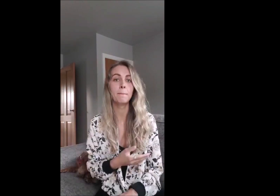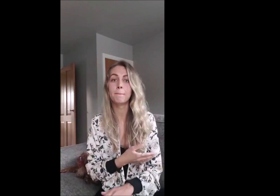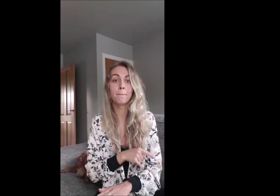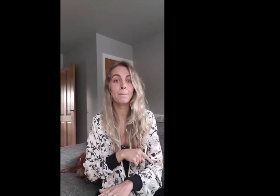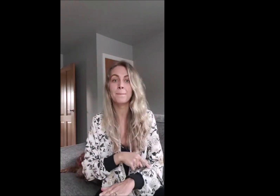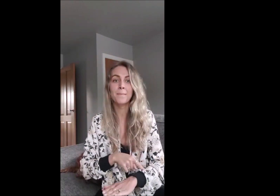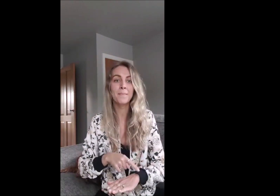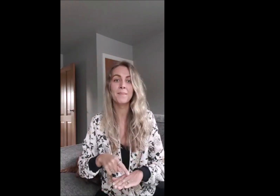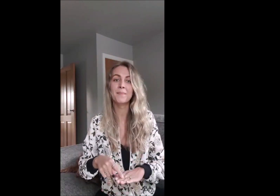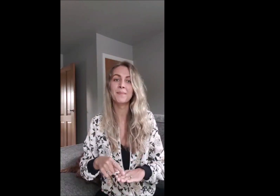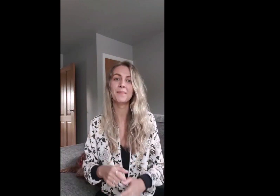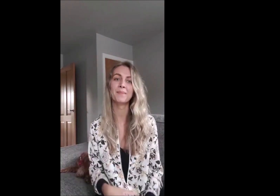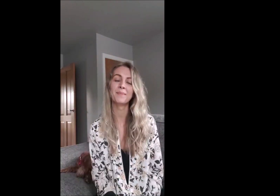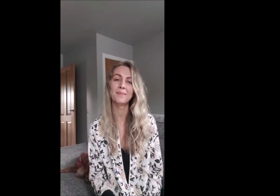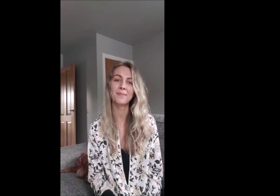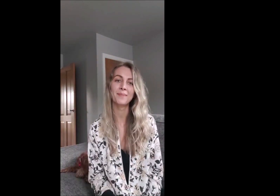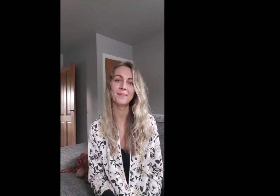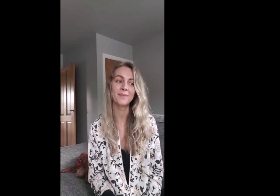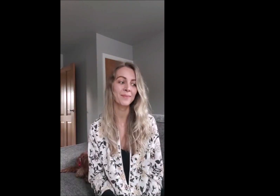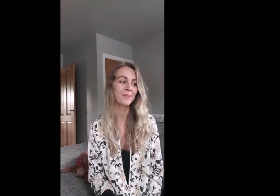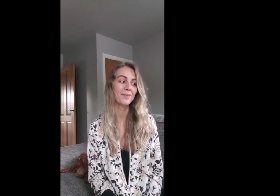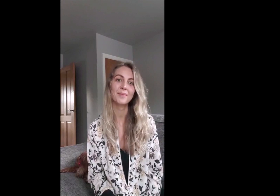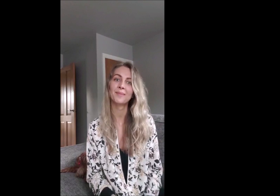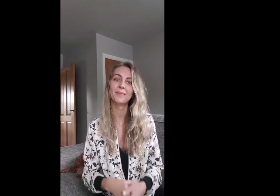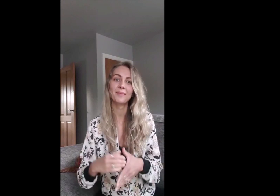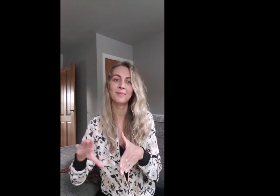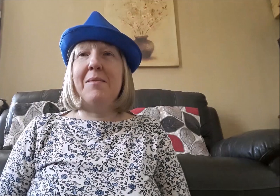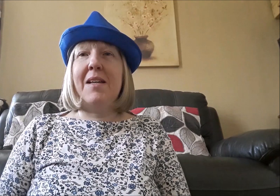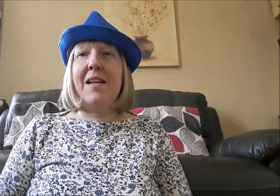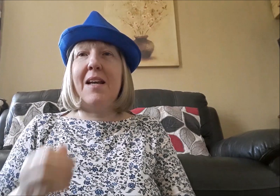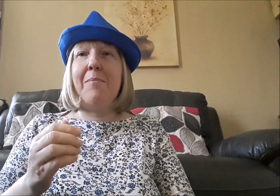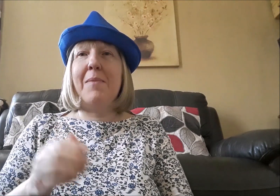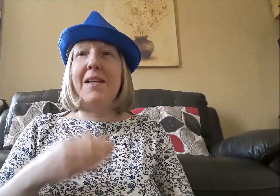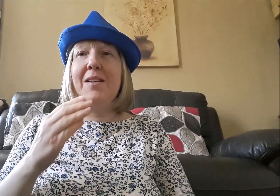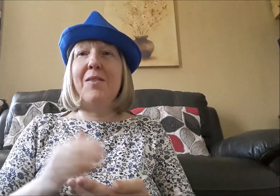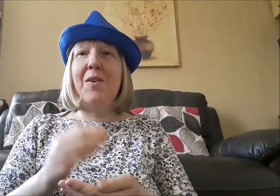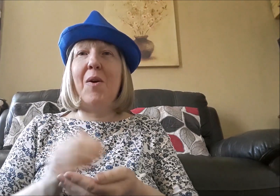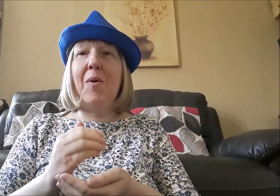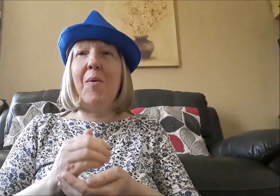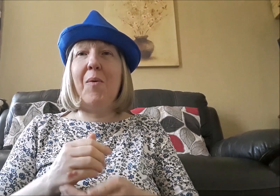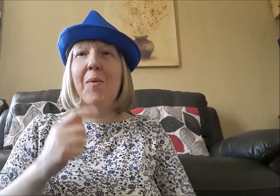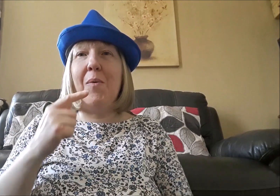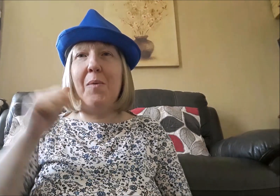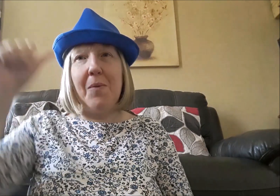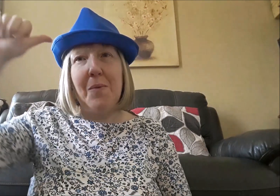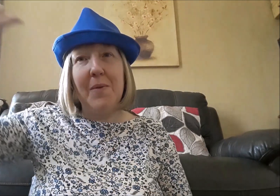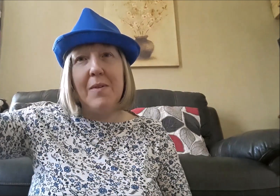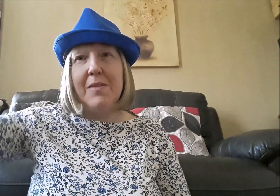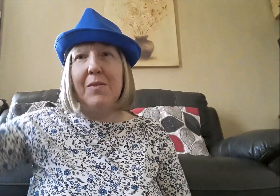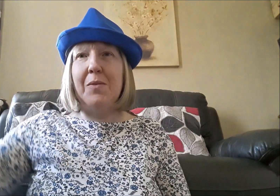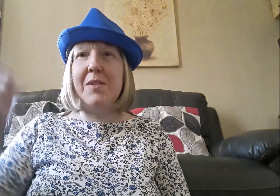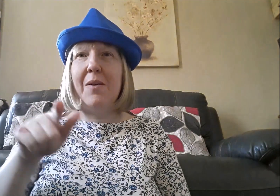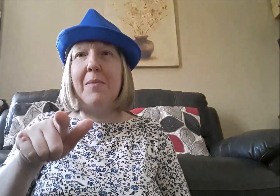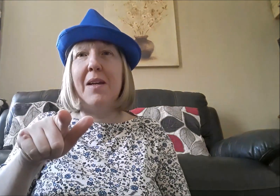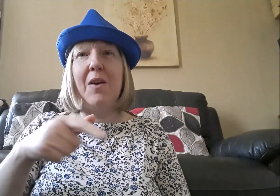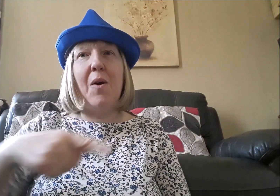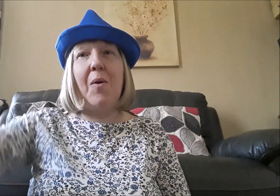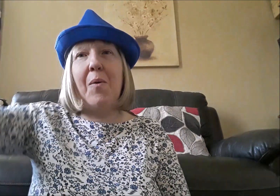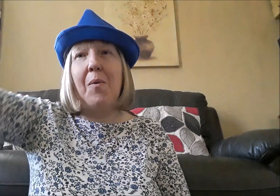I won't be long, and they'll be happy to know that as you saw me go,